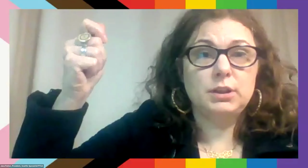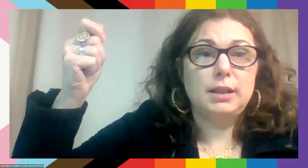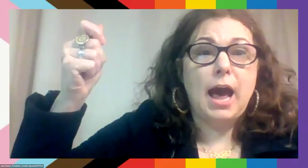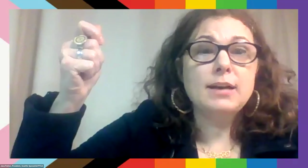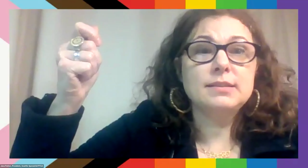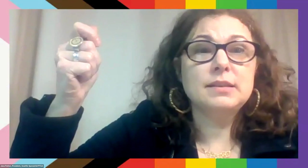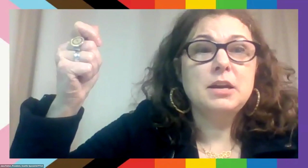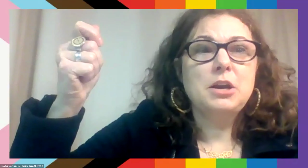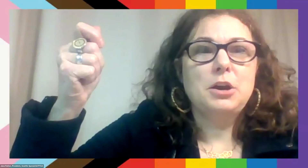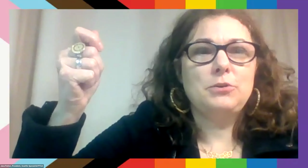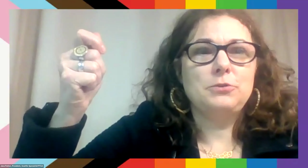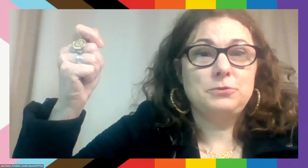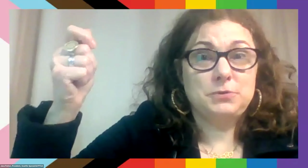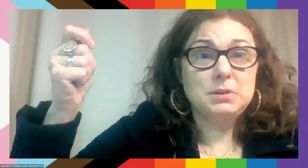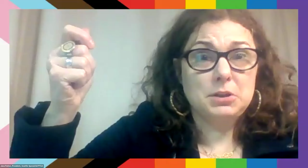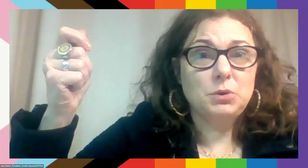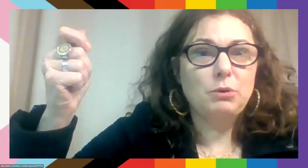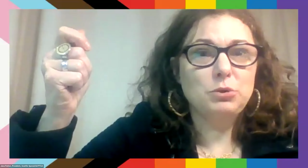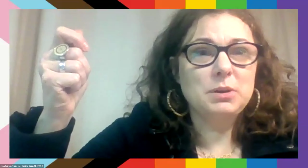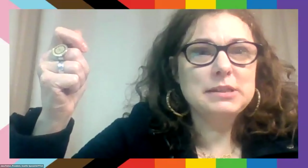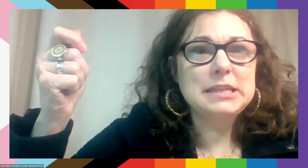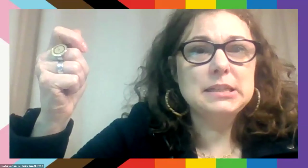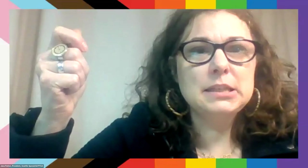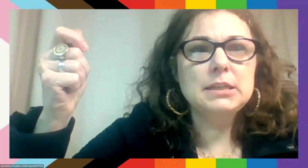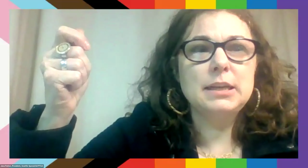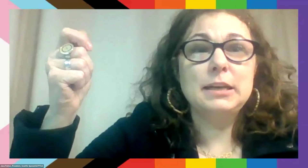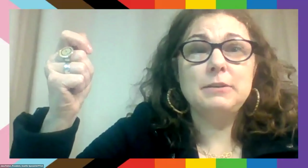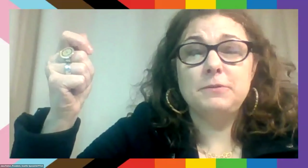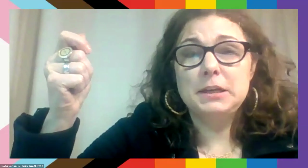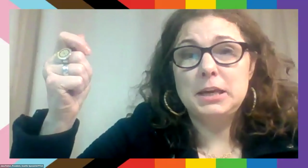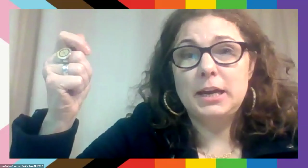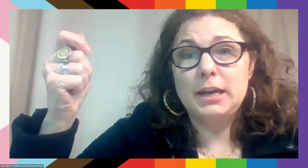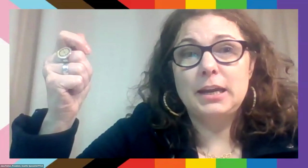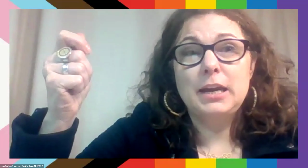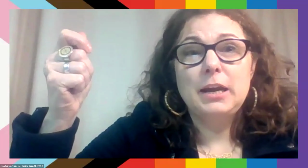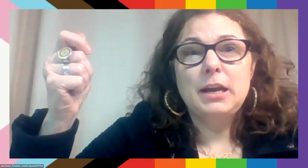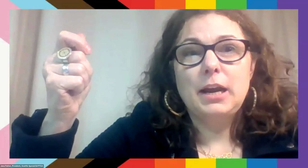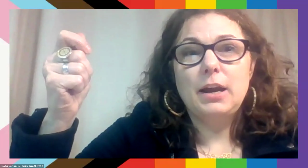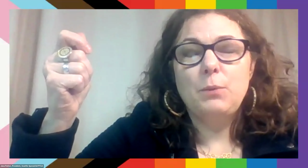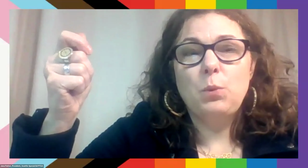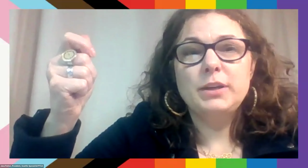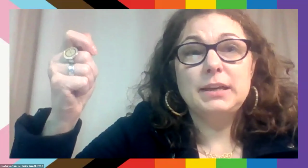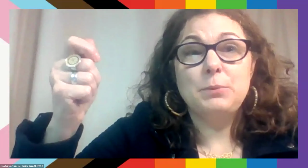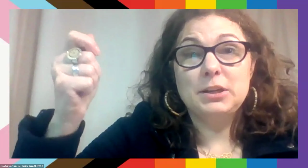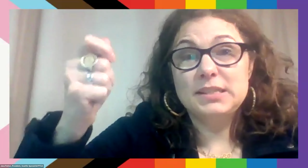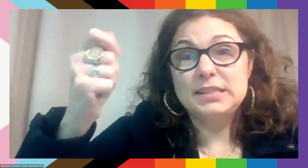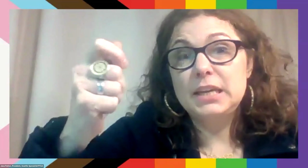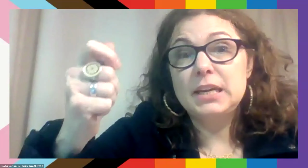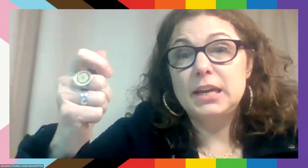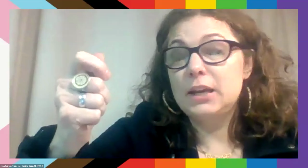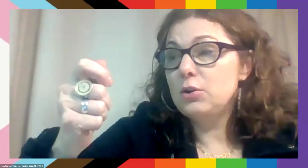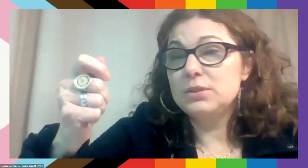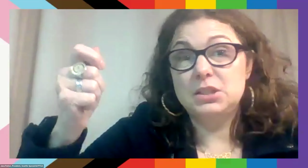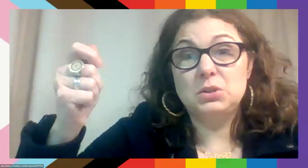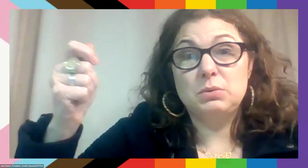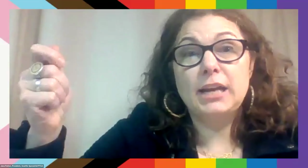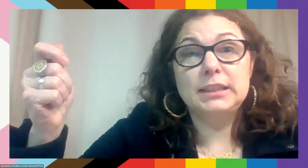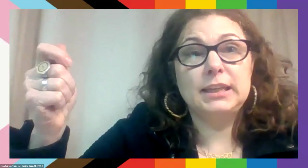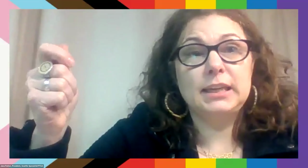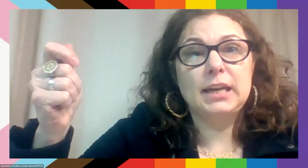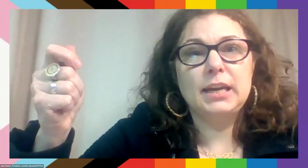I took the class of how to be a citizen, and I feel like what we're seeing